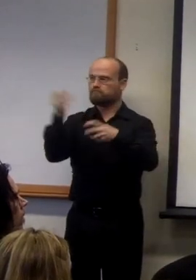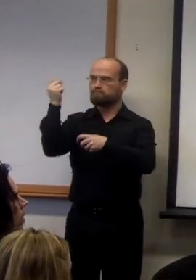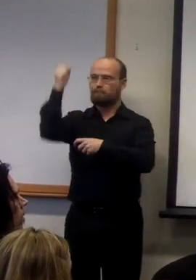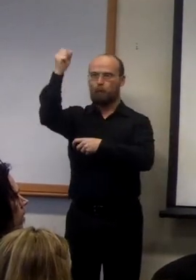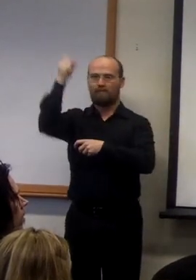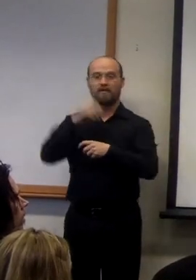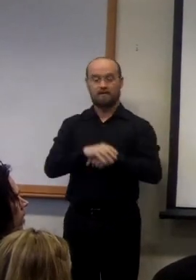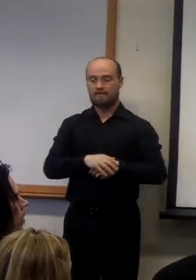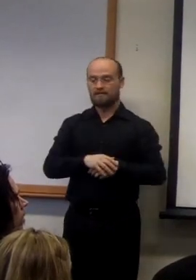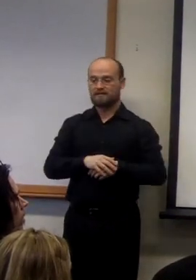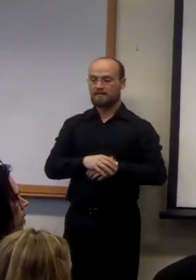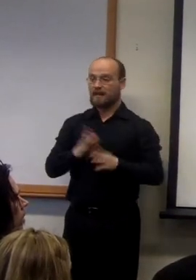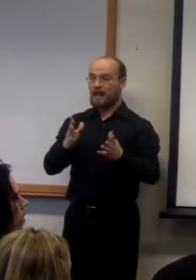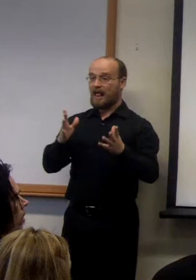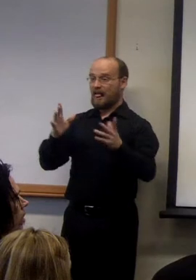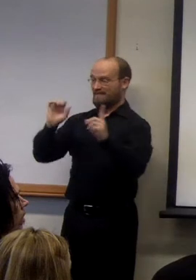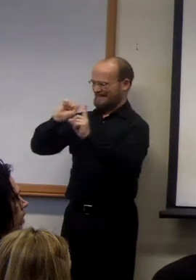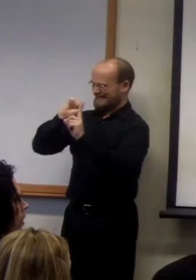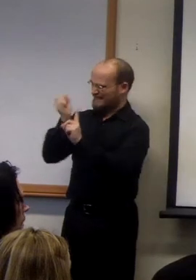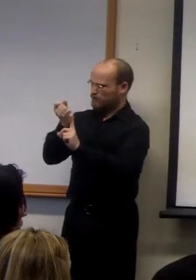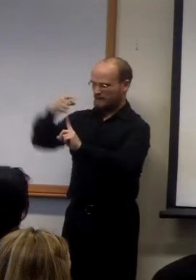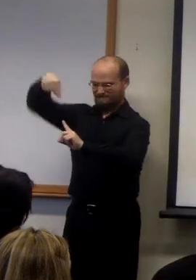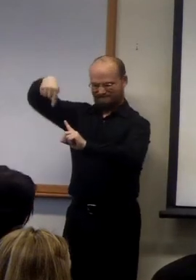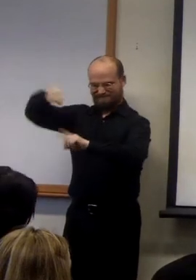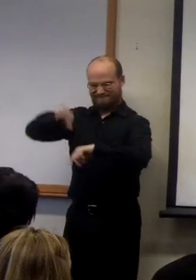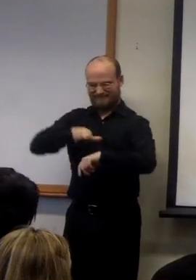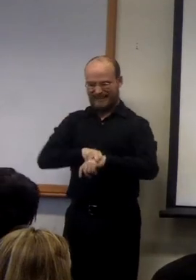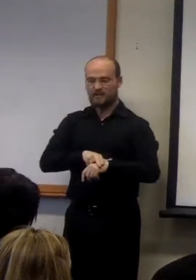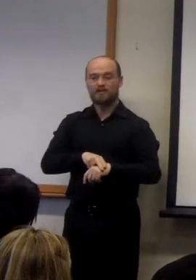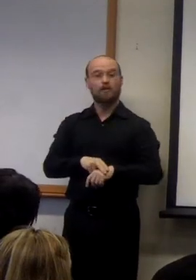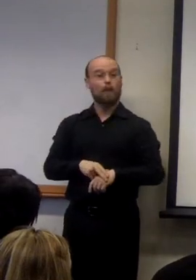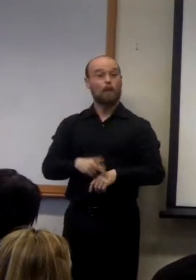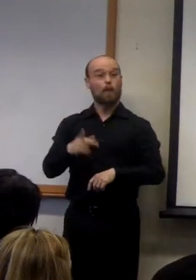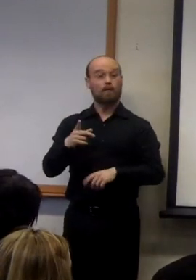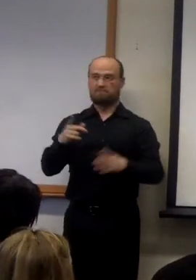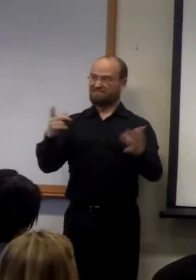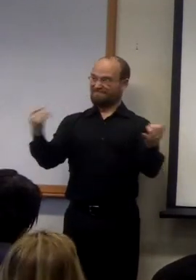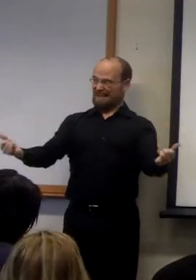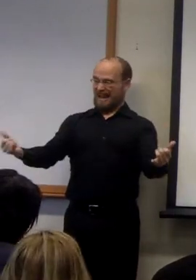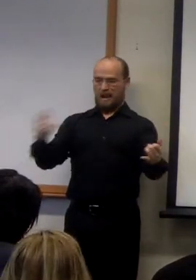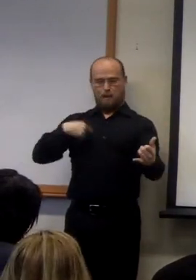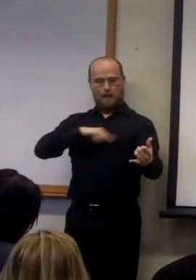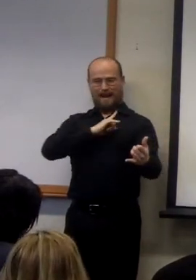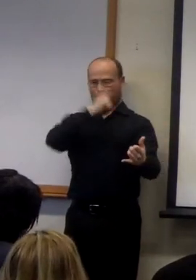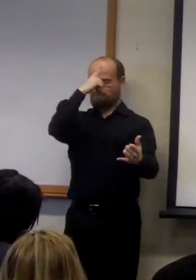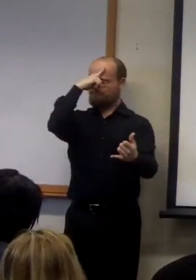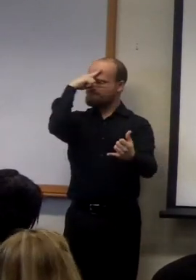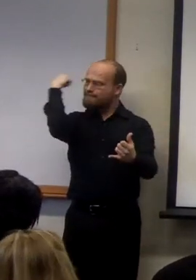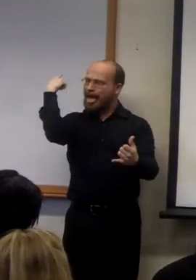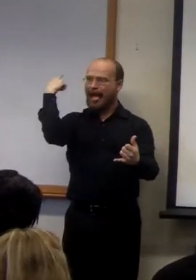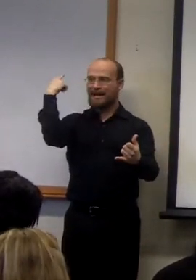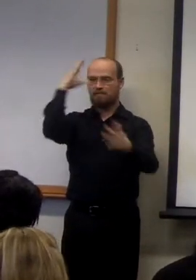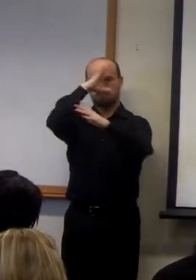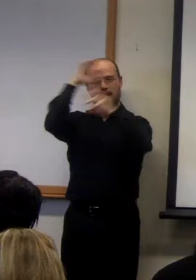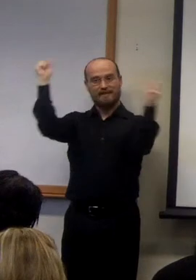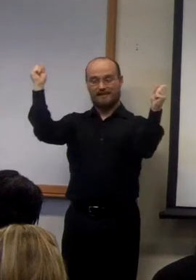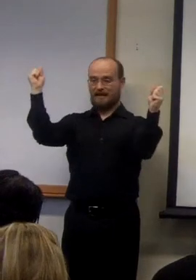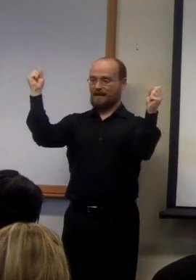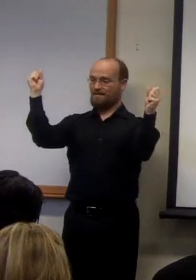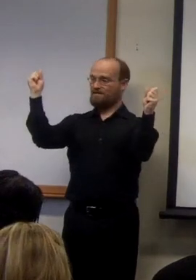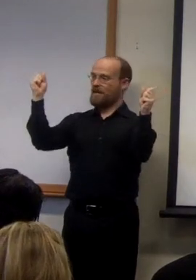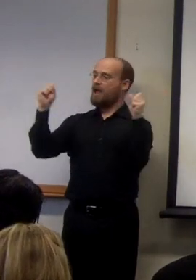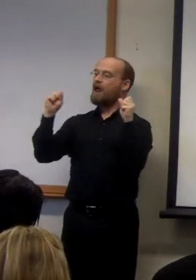The state of our nation at this particular moment is such that we have a black president and a first lady who